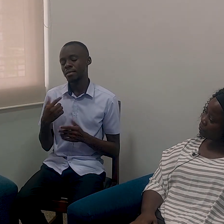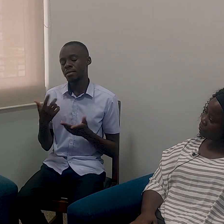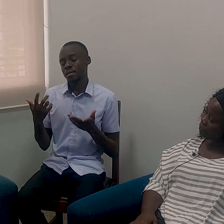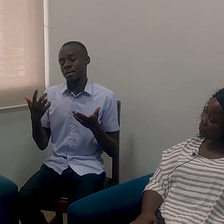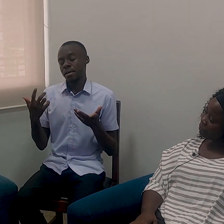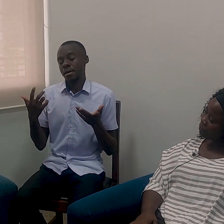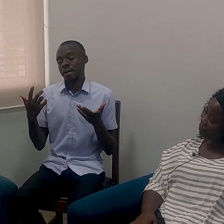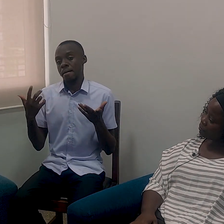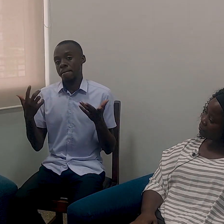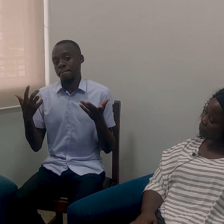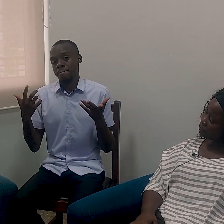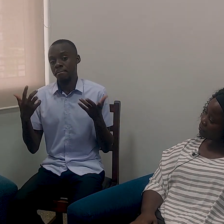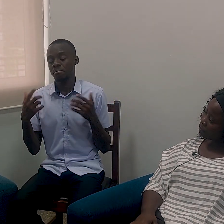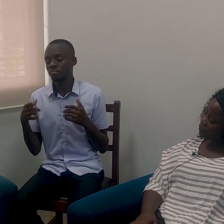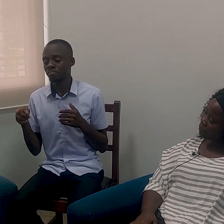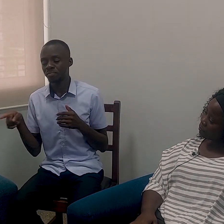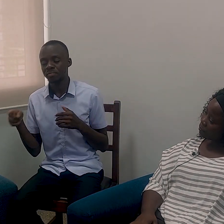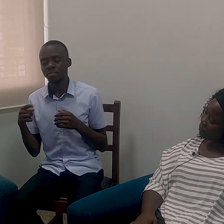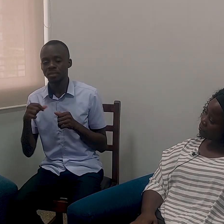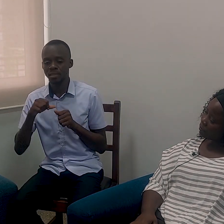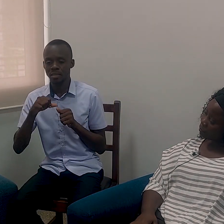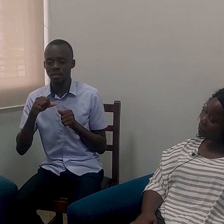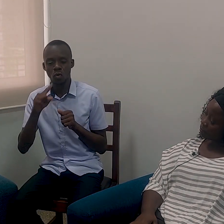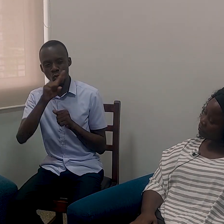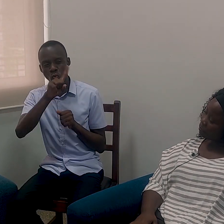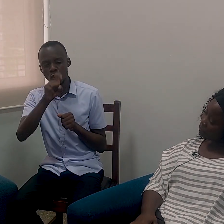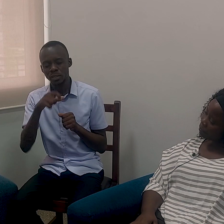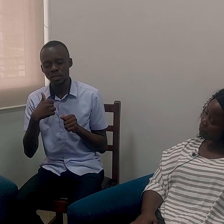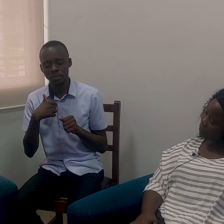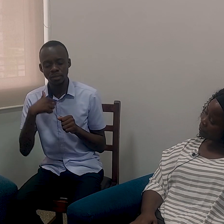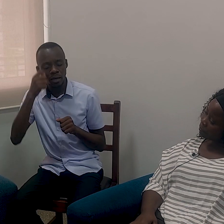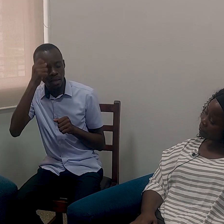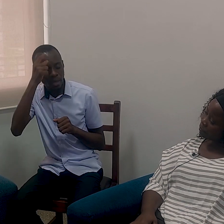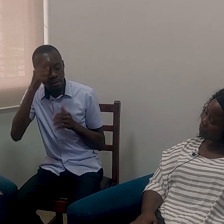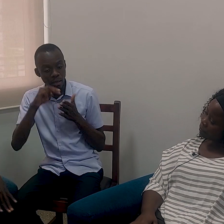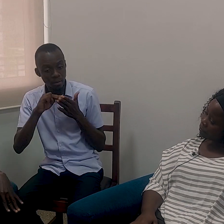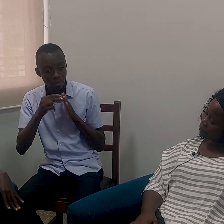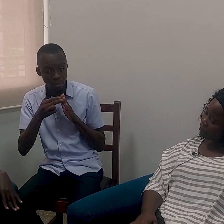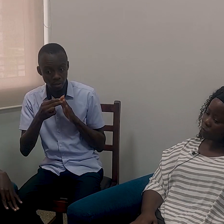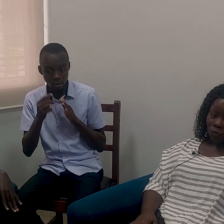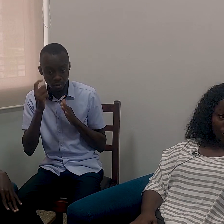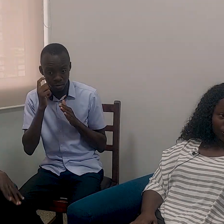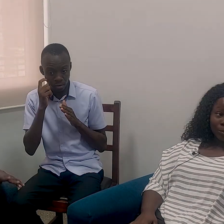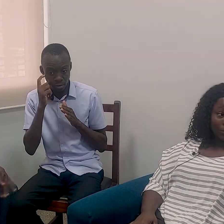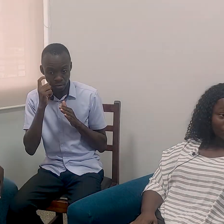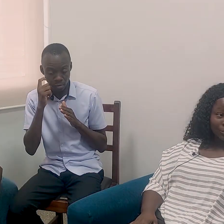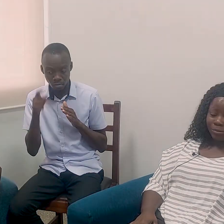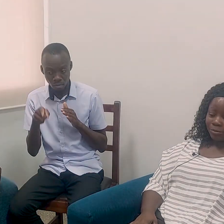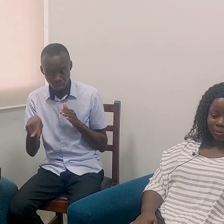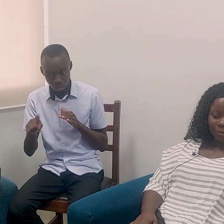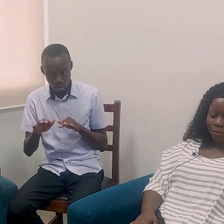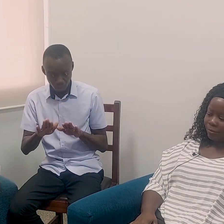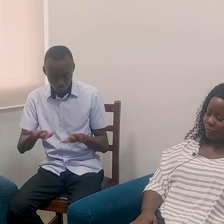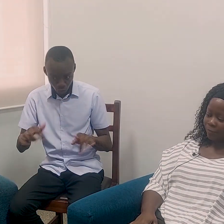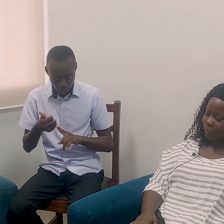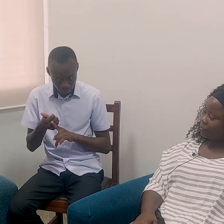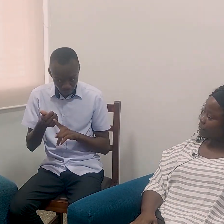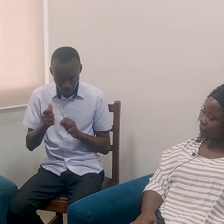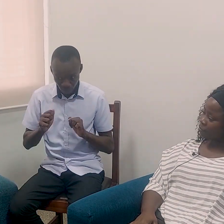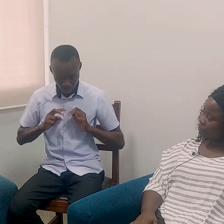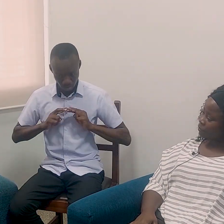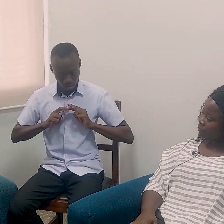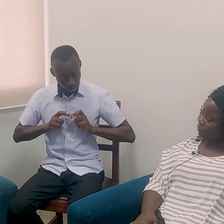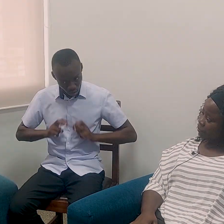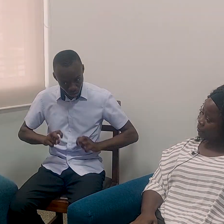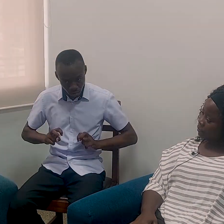about having children. The way I understood the question is like, can children diagnose themselves? Something along that line. Or can Yeah. children,